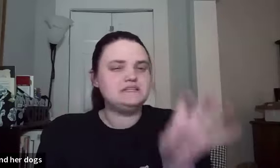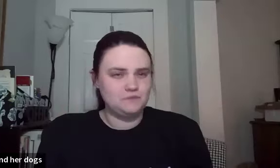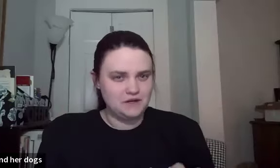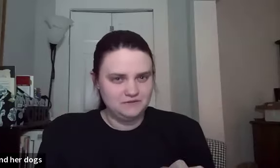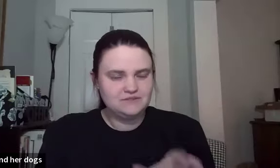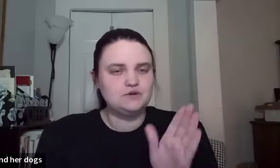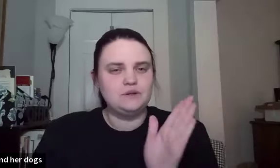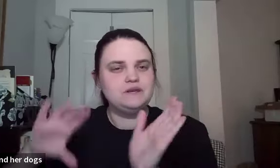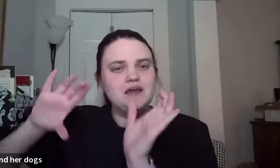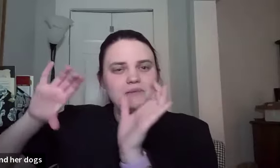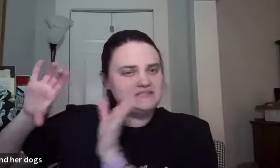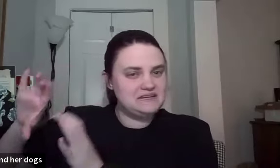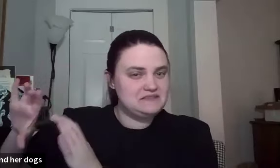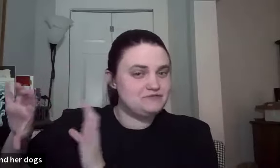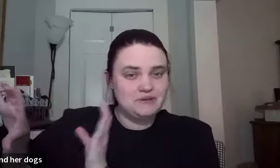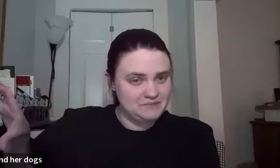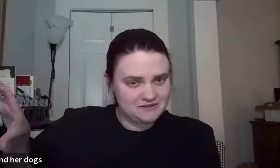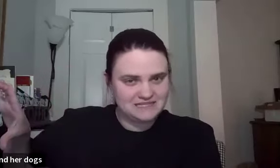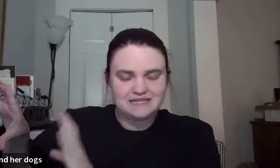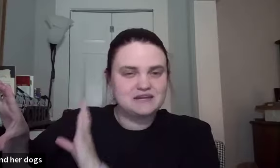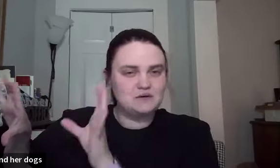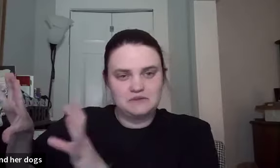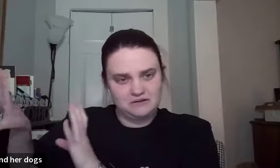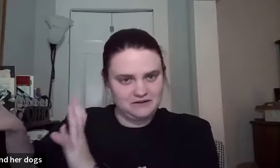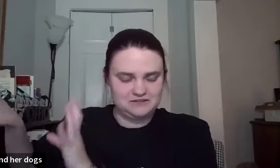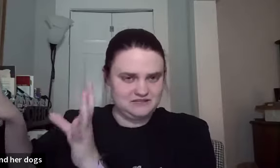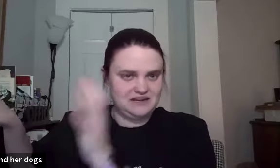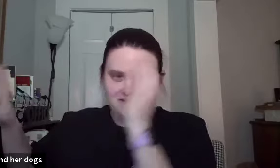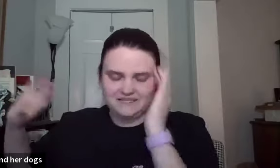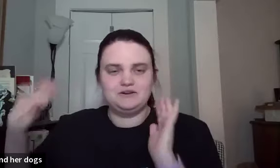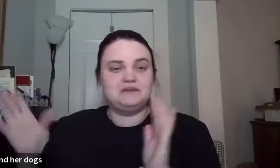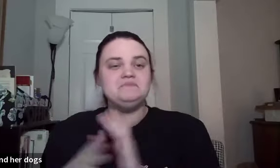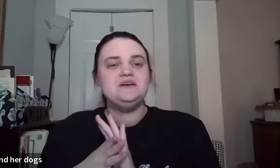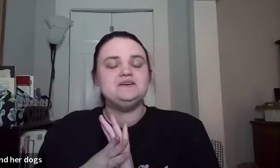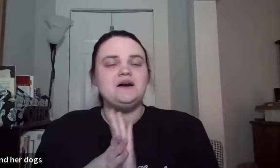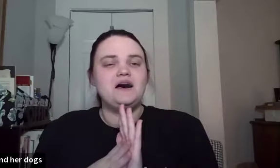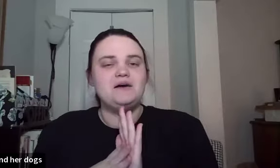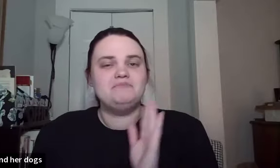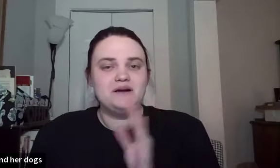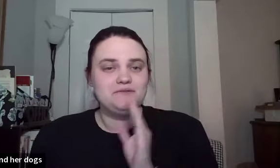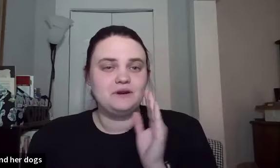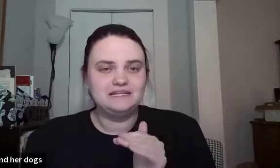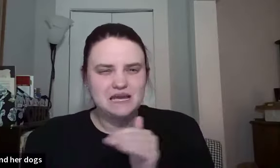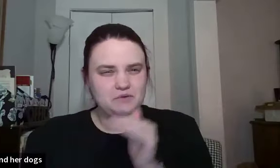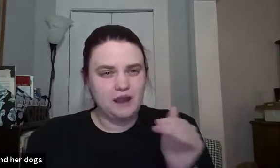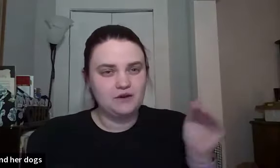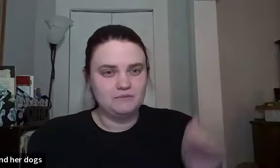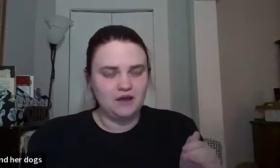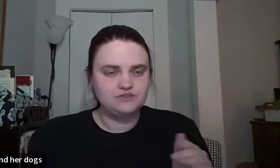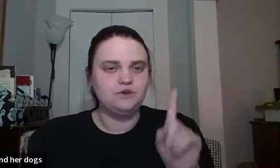different one. So we would not be signing this for Mickey Mouse. He's got his own little character sign, and it's great. But for any type of rat or mouse, you're